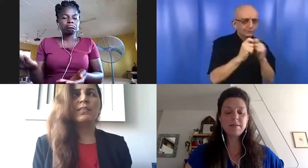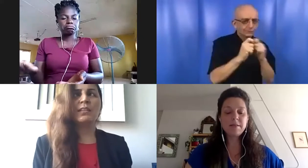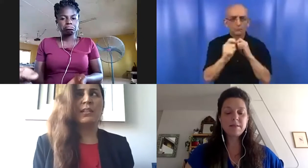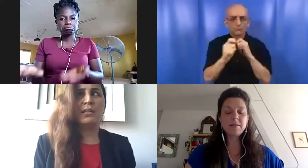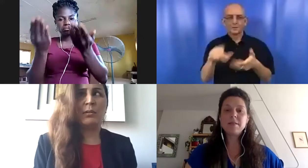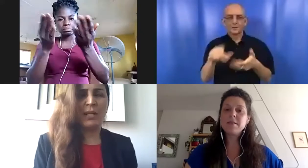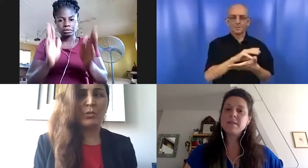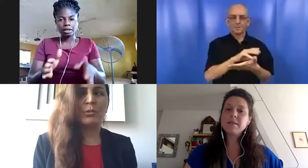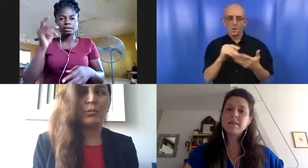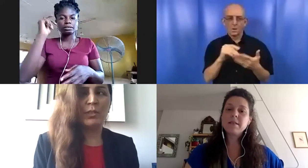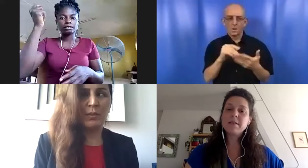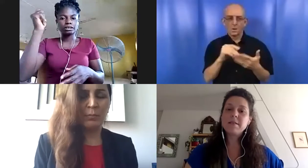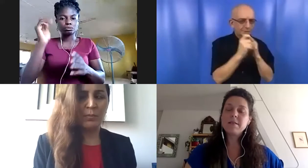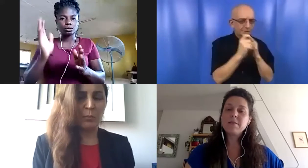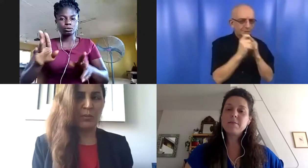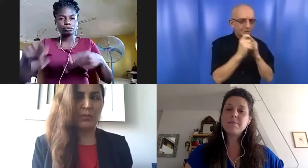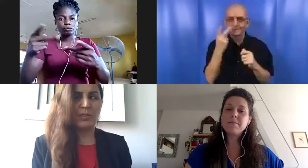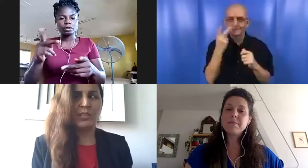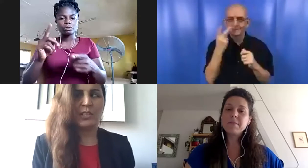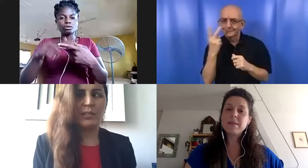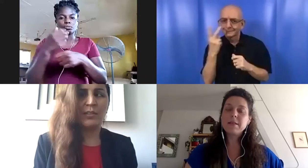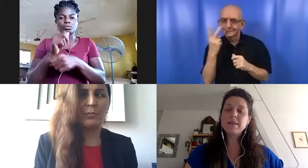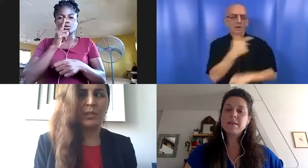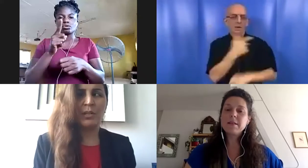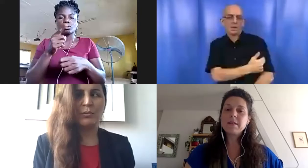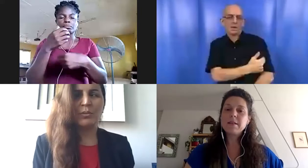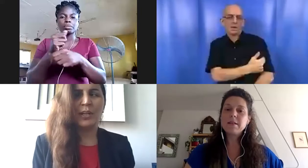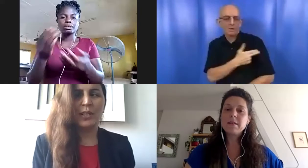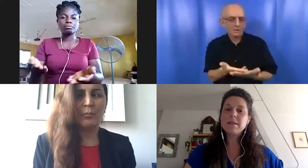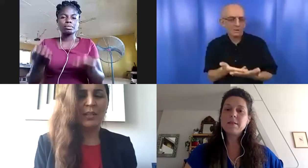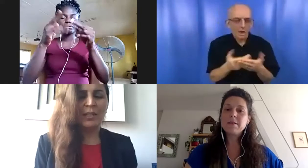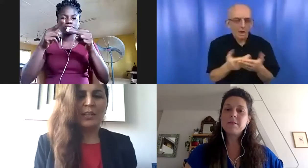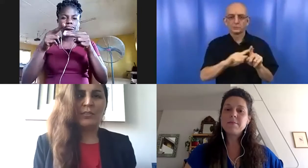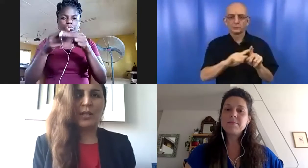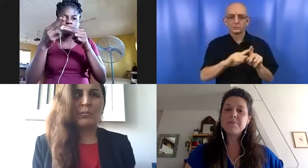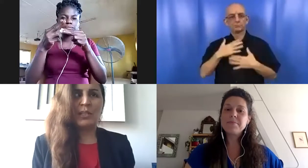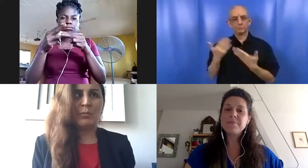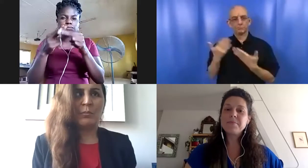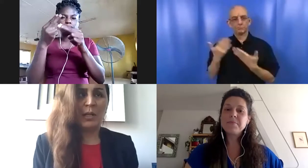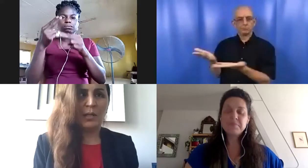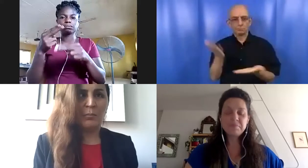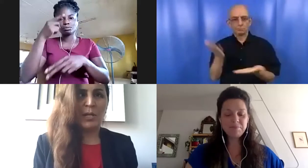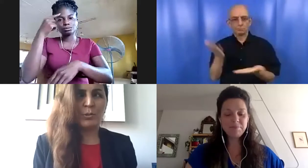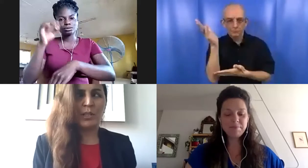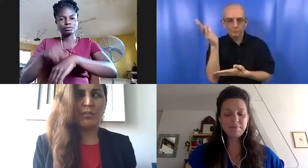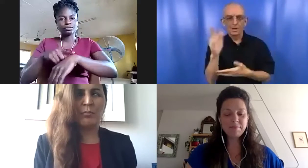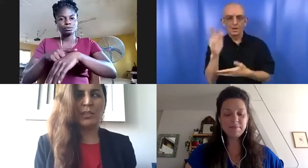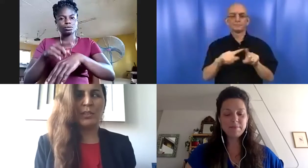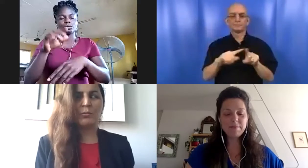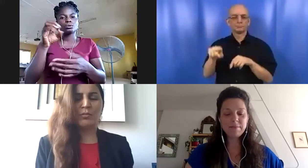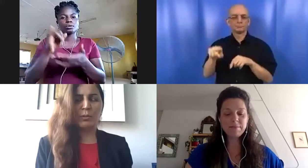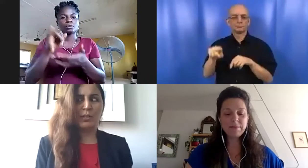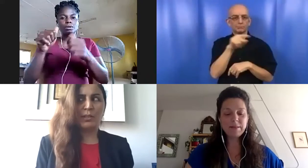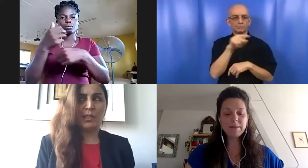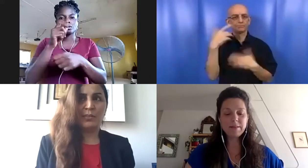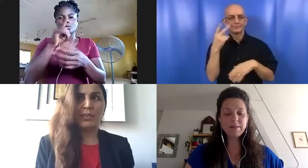please make sure to keep the presentation and testimony right to the time, so that we can make sure that everybody